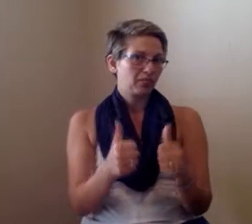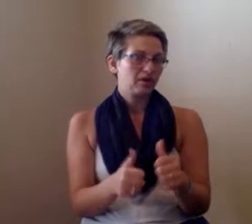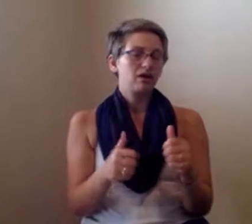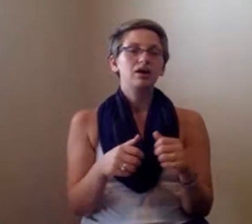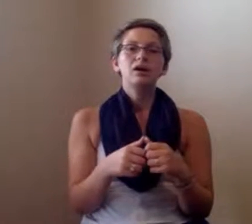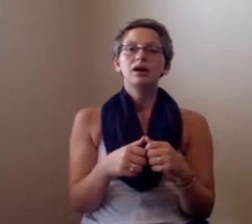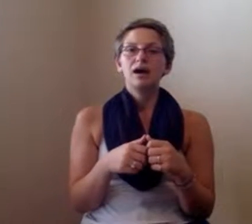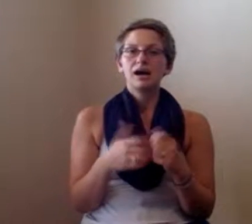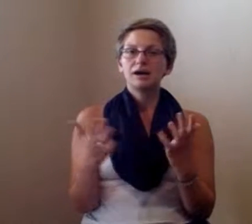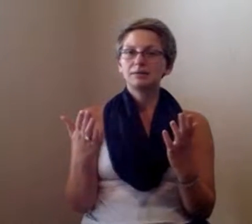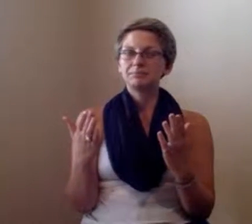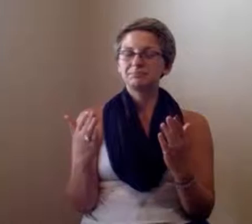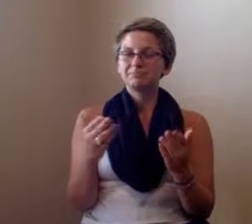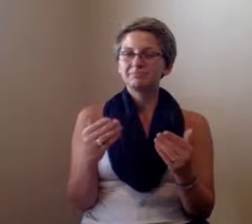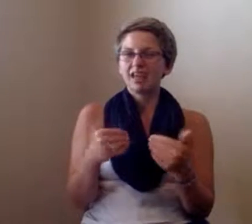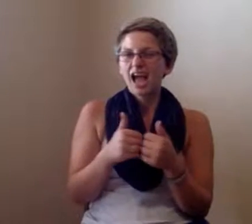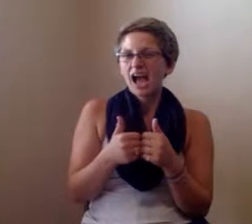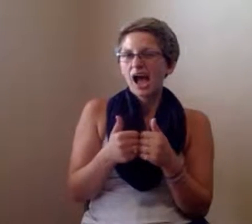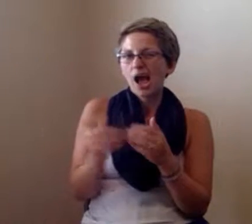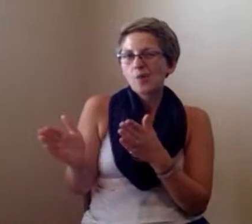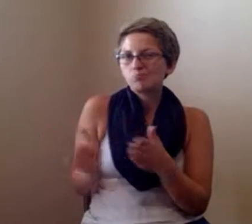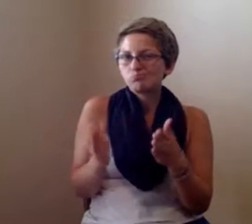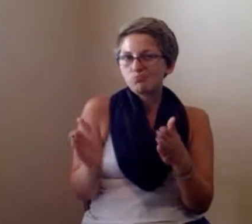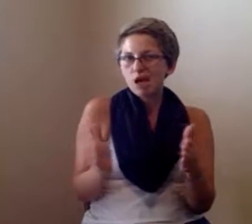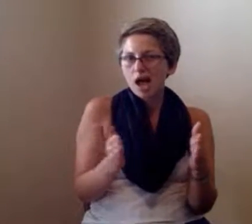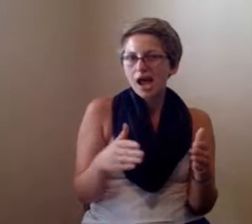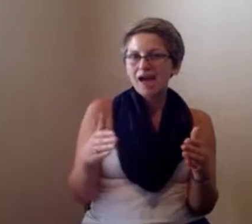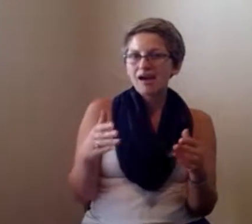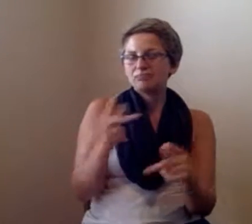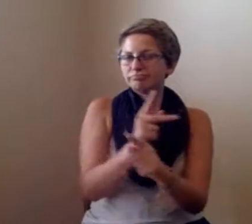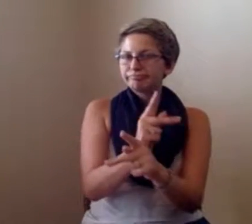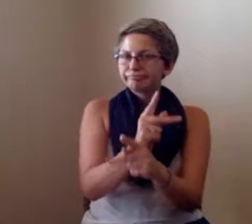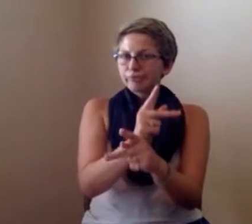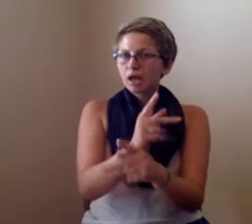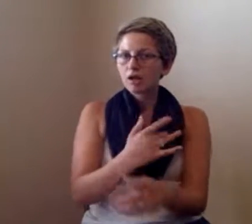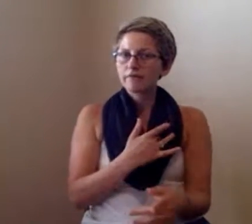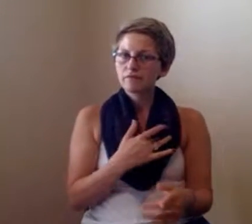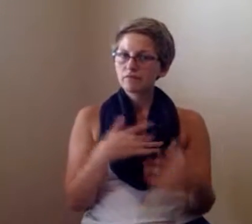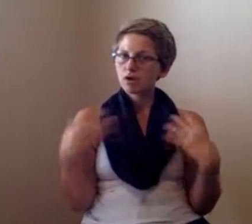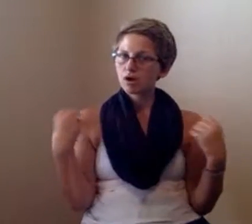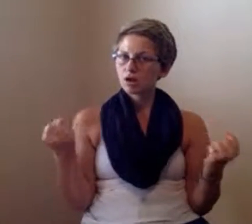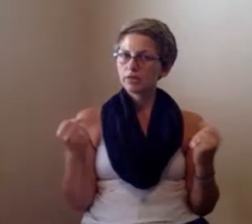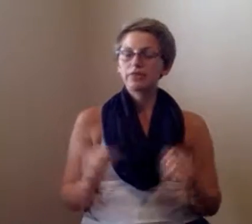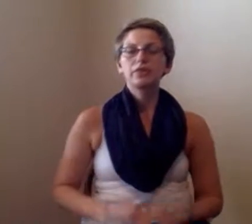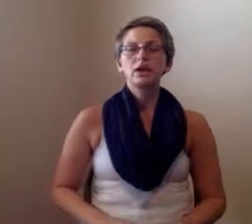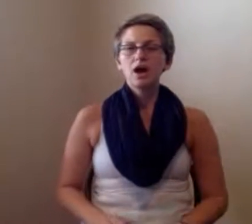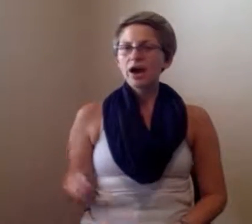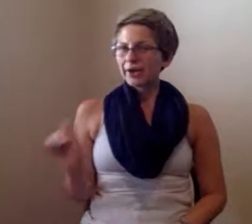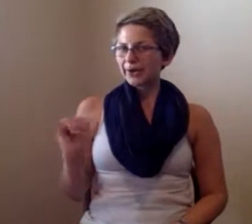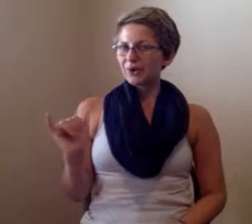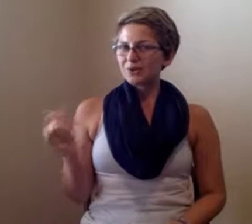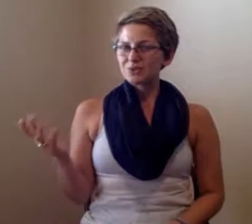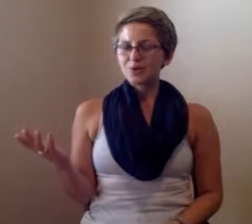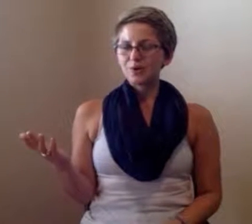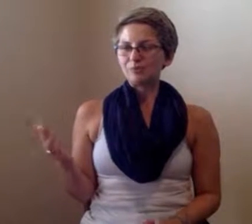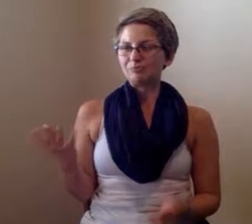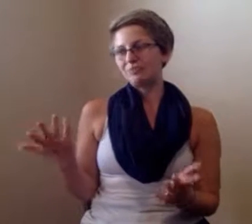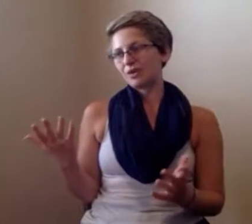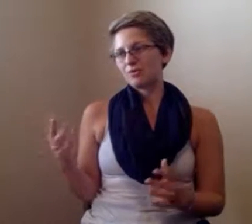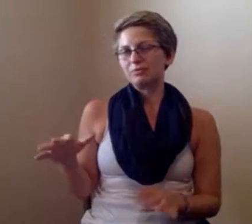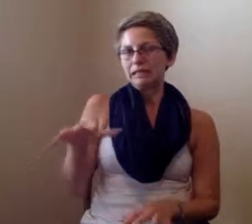resources are listed at the back of your pamphlet, and of course at the end, we'll talk about any questions you might have as